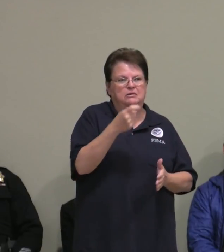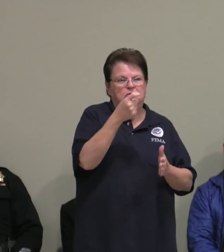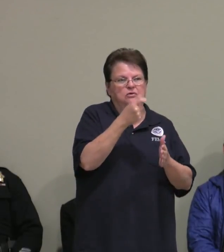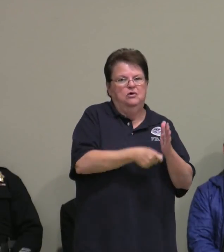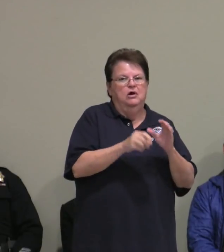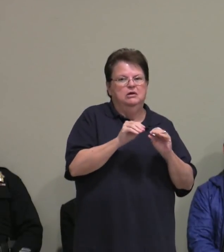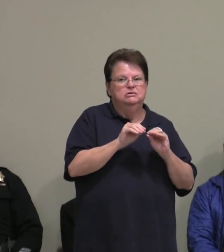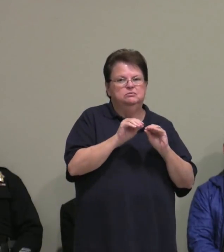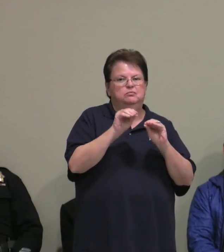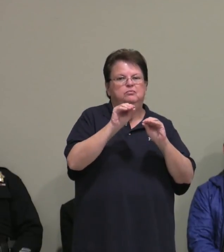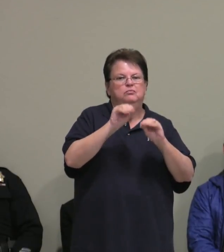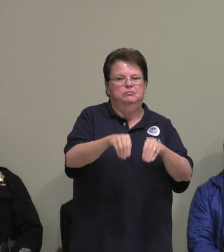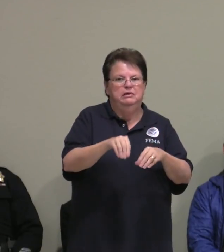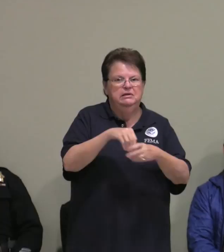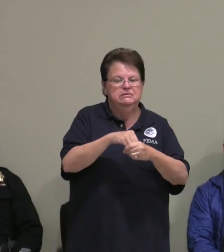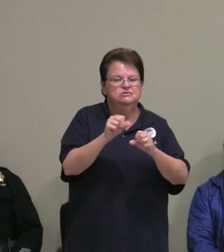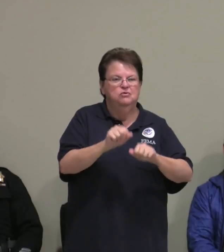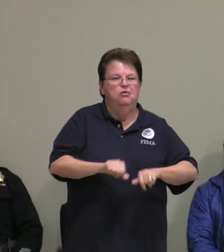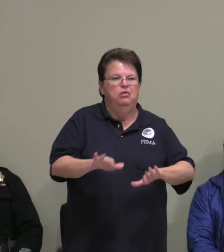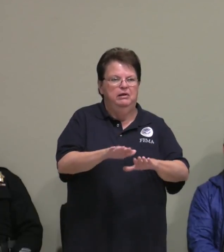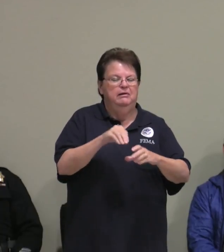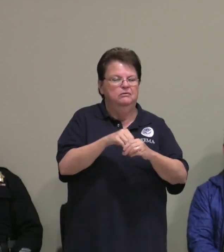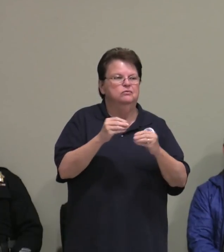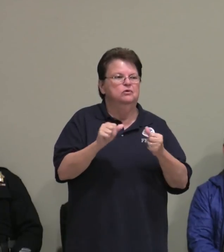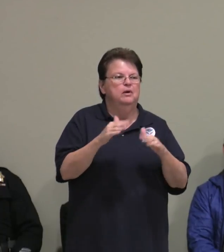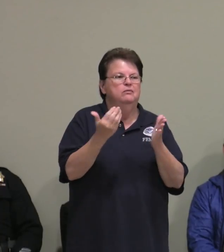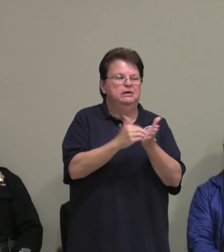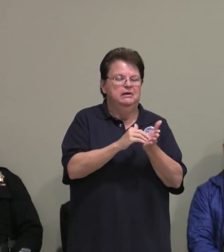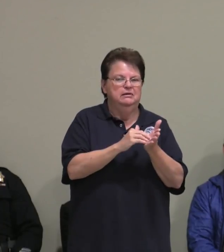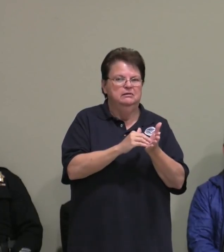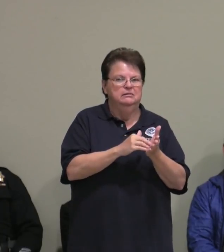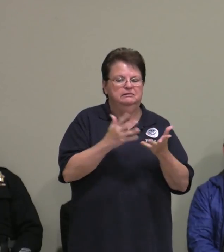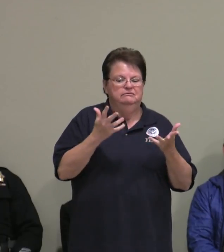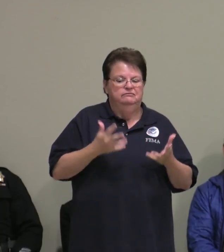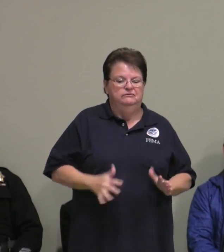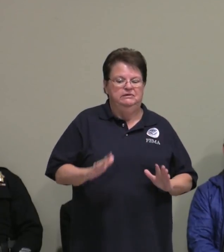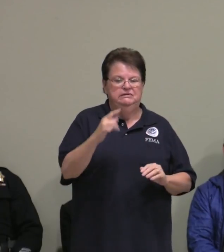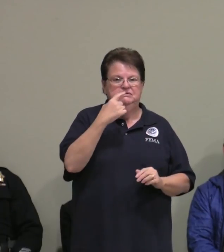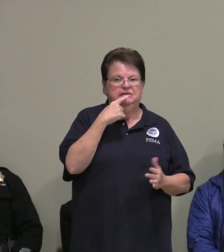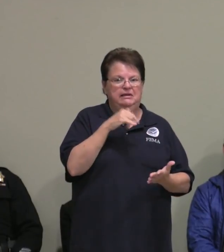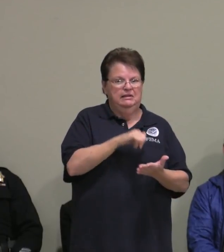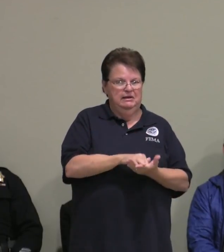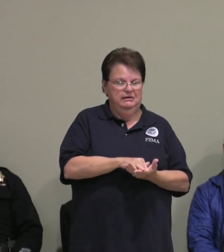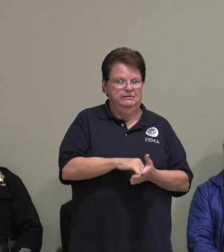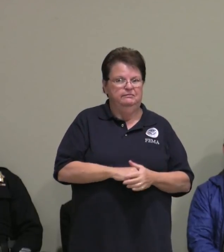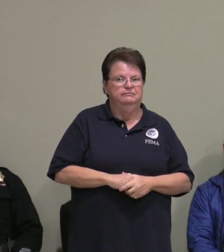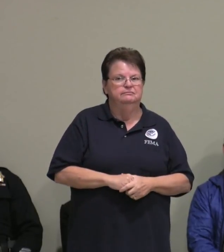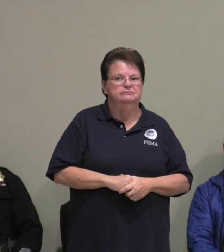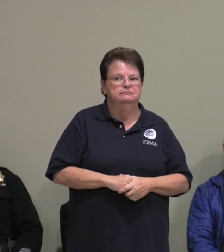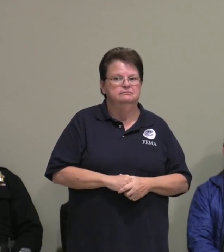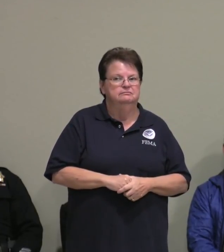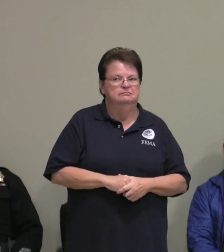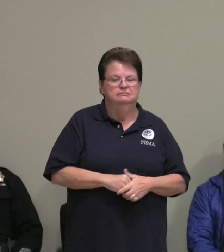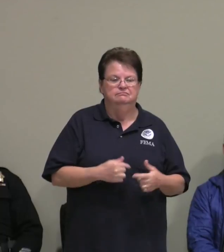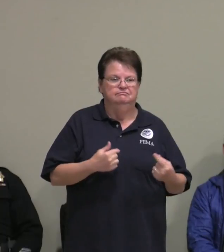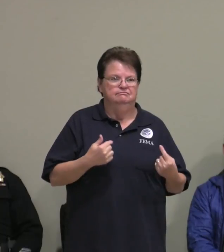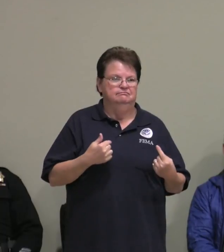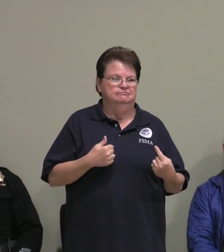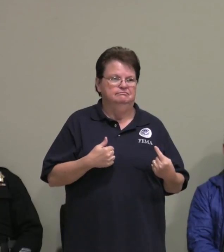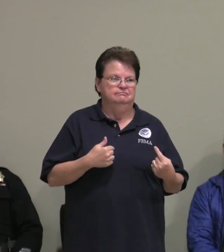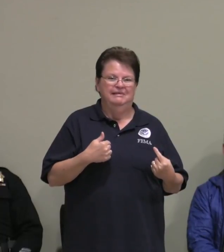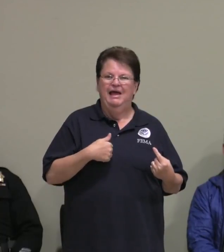cost to put that meter back in the ground. Having said that, I'm not